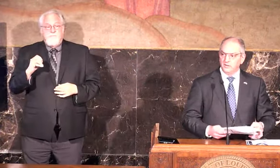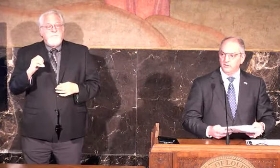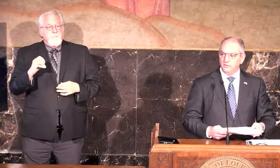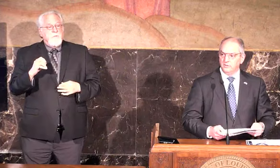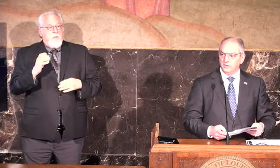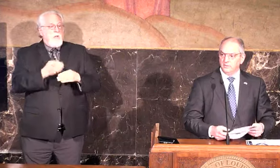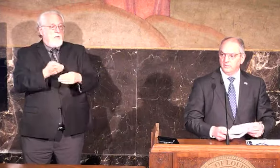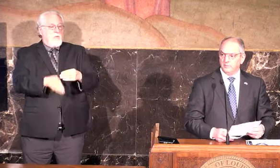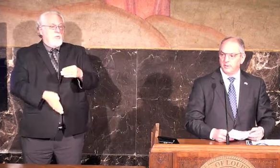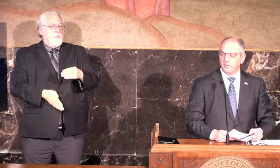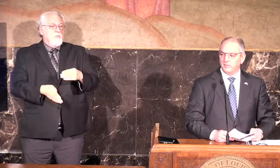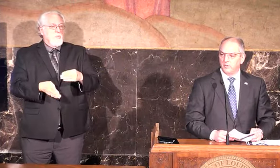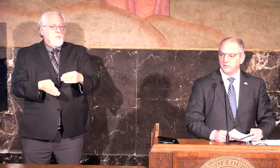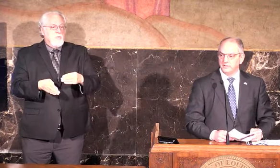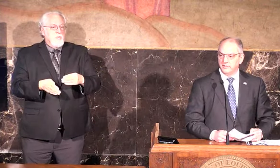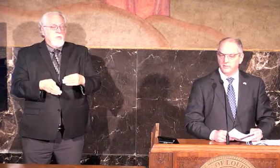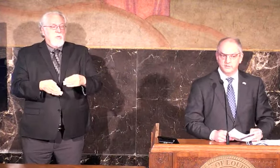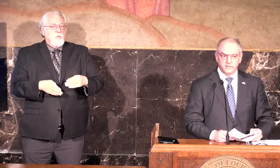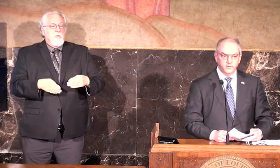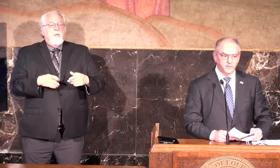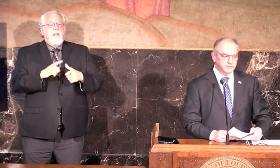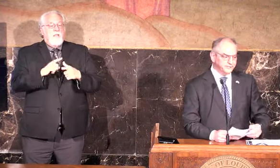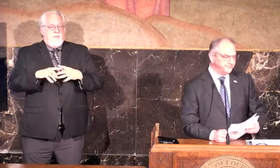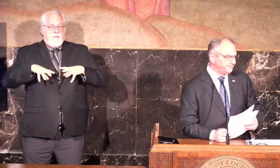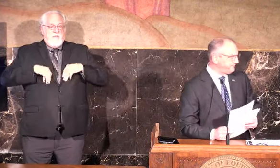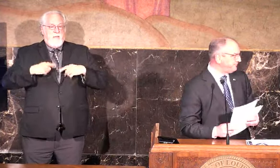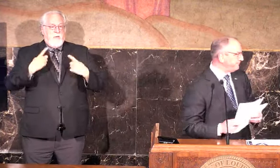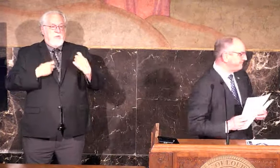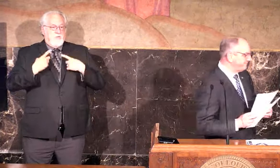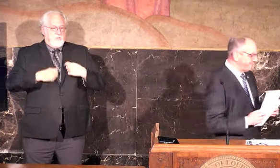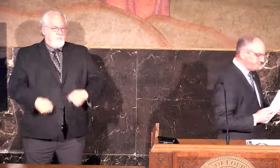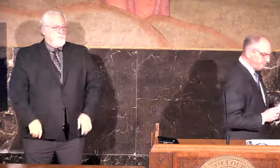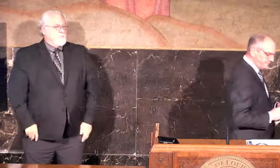and conclude the prepared remarks, and then we'll take your questions.